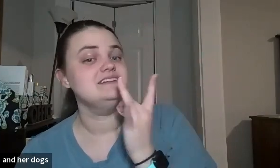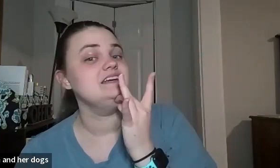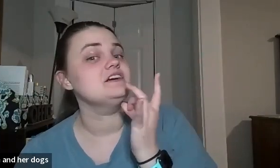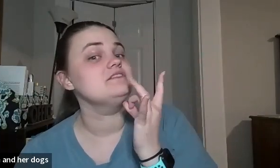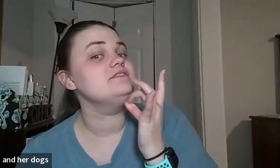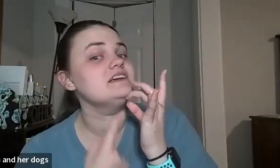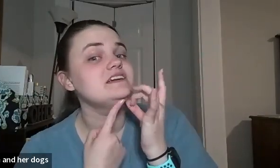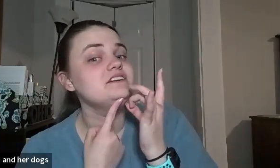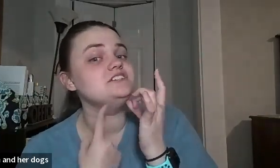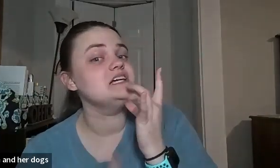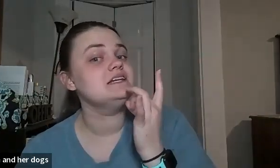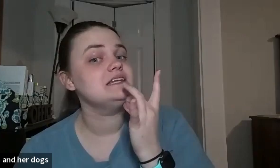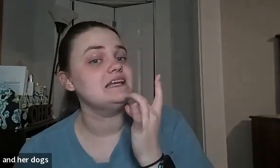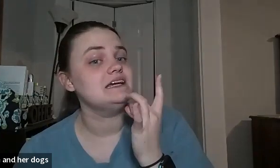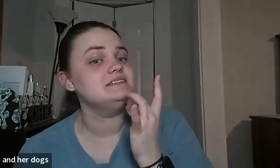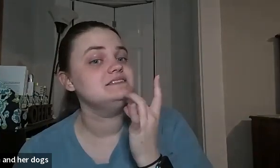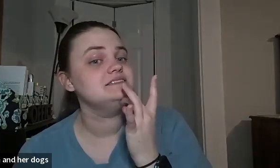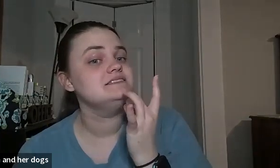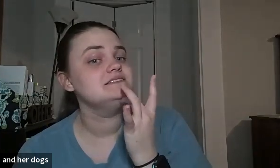and you're gonna flick it under your chin, light.